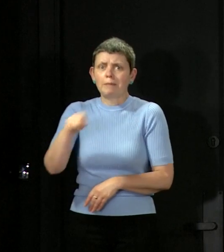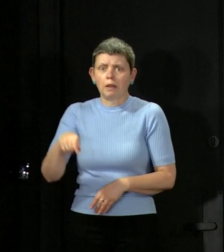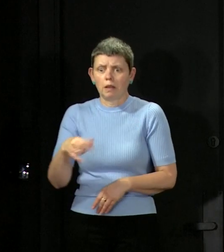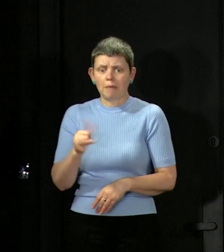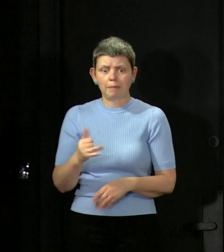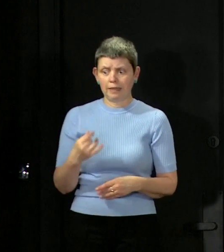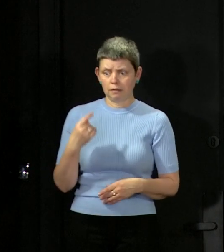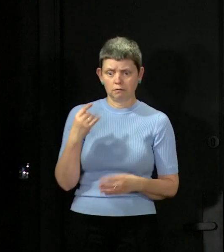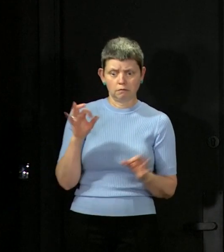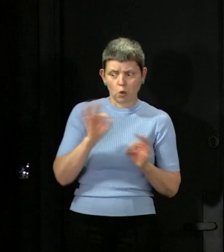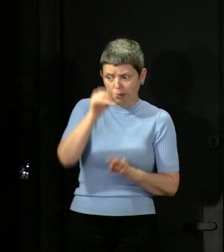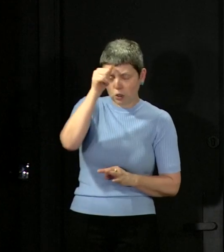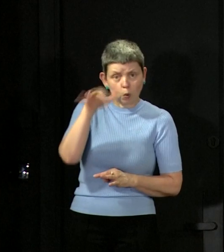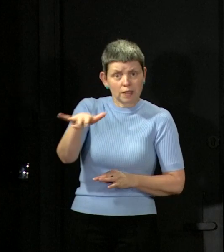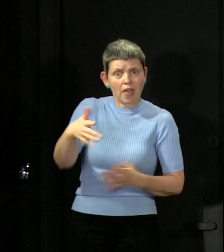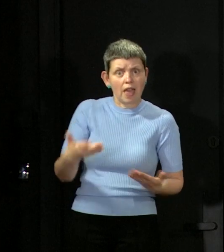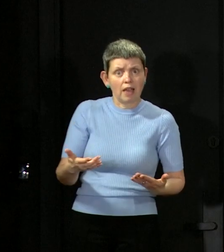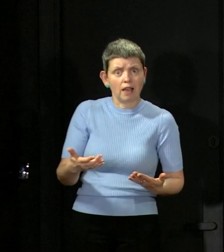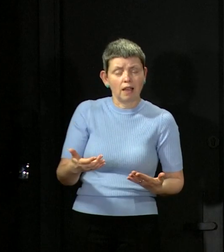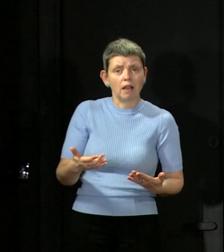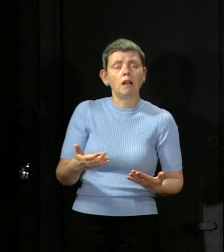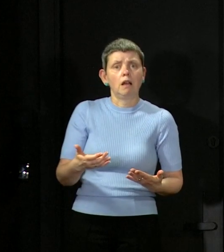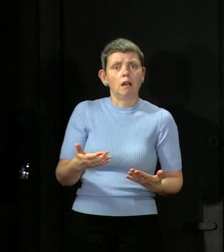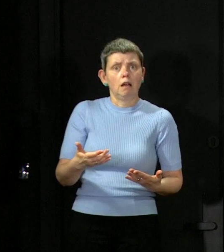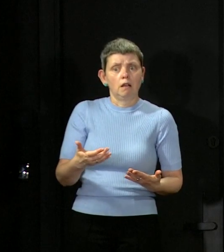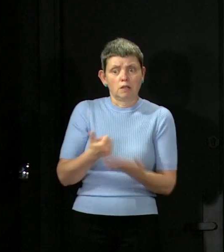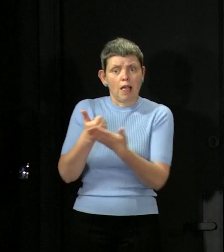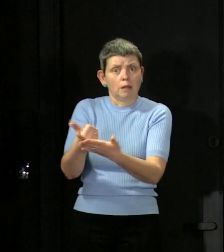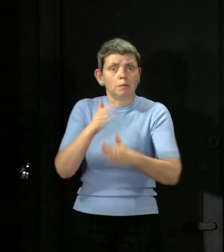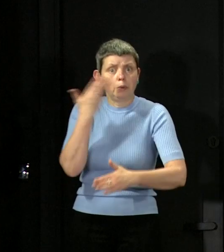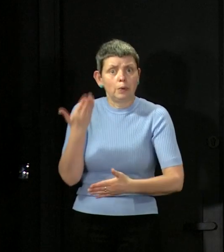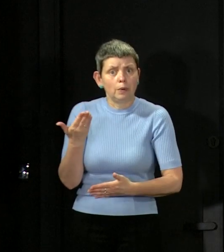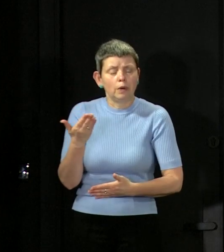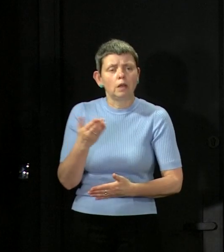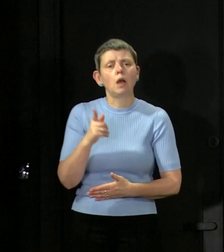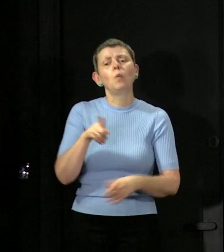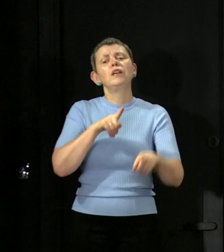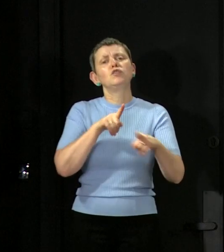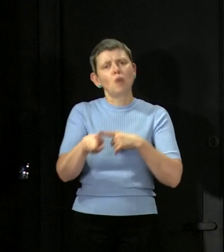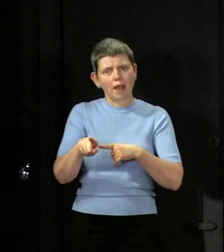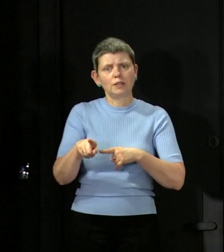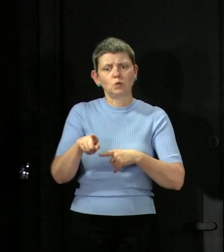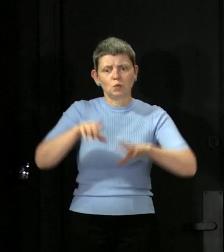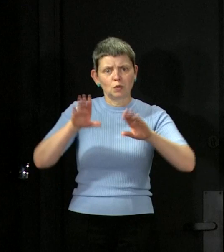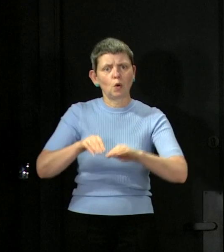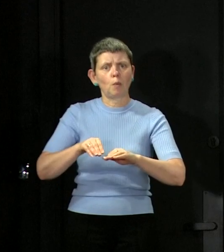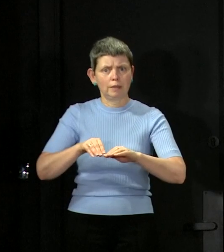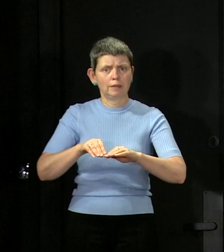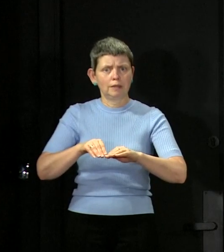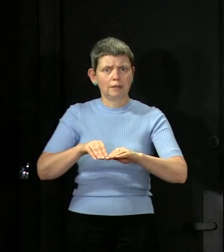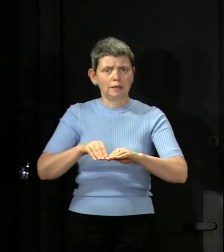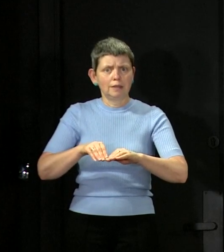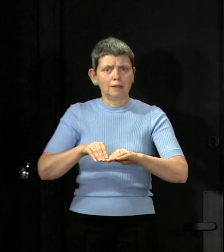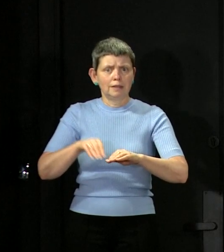through the net. And we've done so many things, and we'll continue to do so many things to try to stop that happening. There has been a